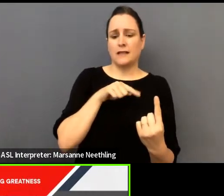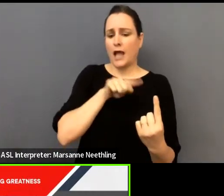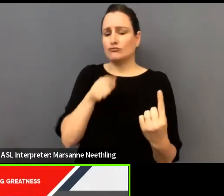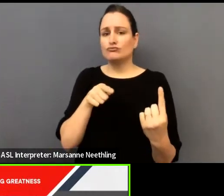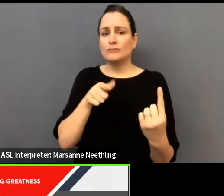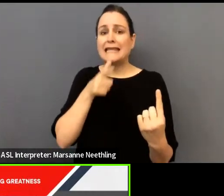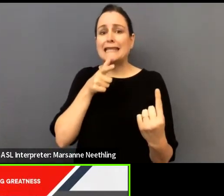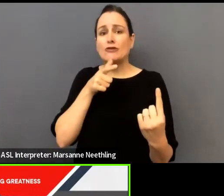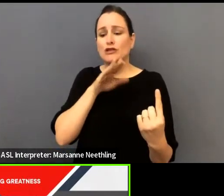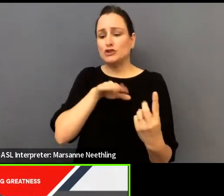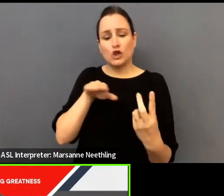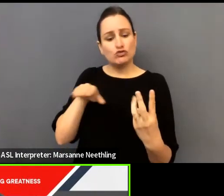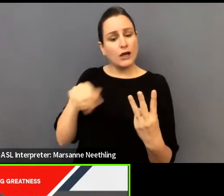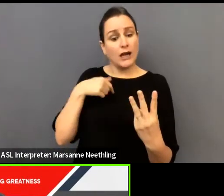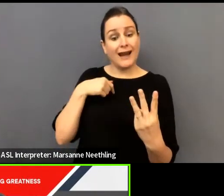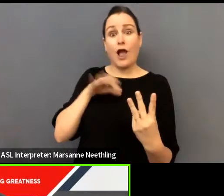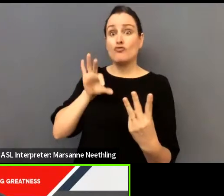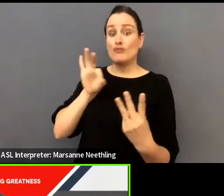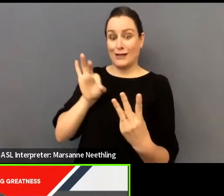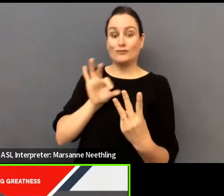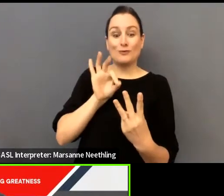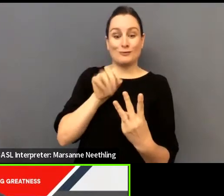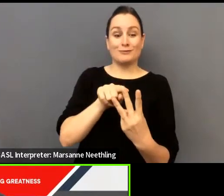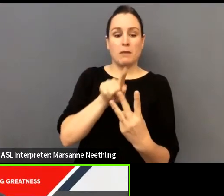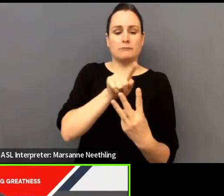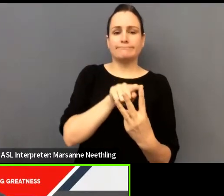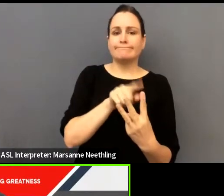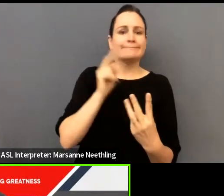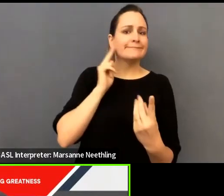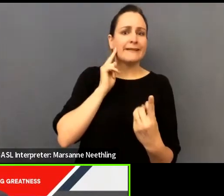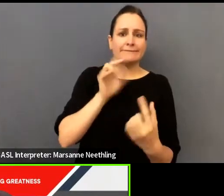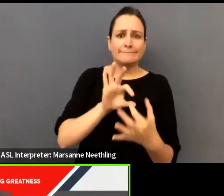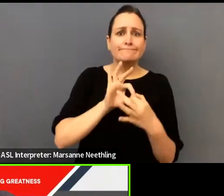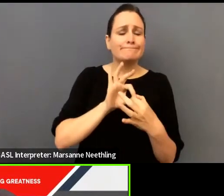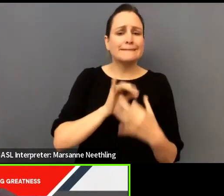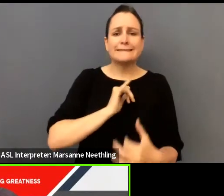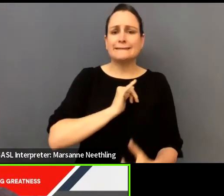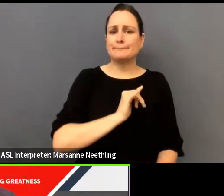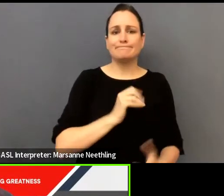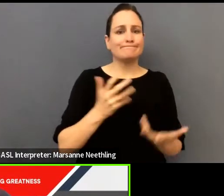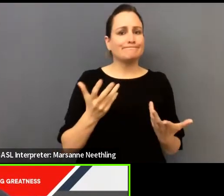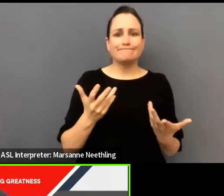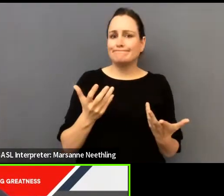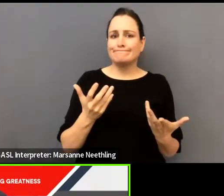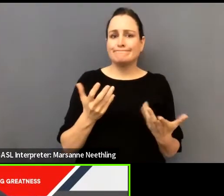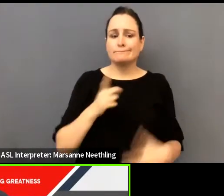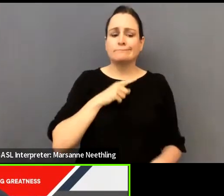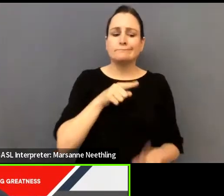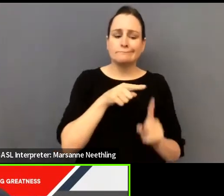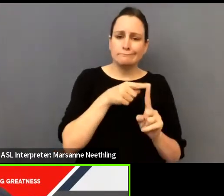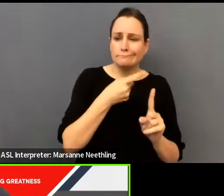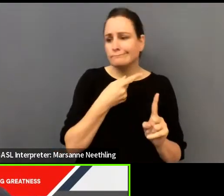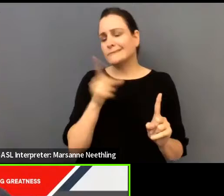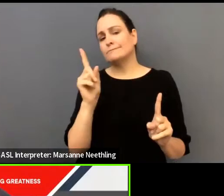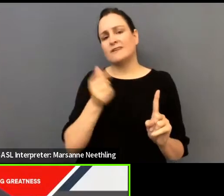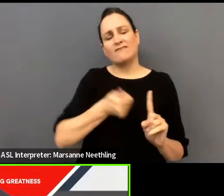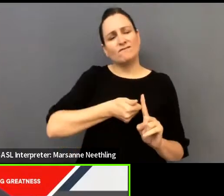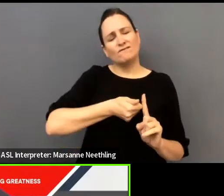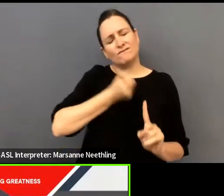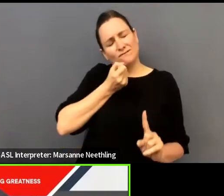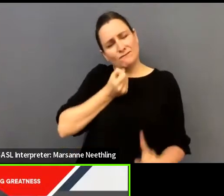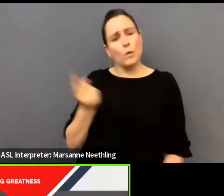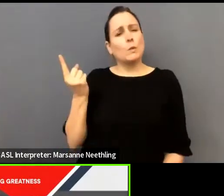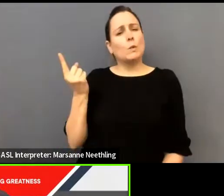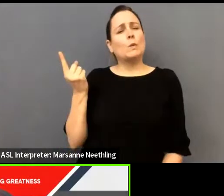children, cannot have that relationship with their deaf child because they have to send their child to a school that is 60